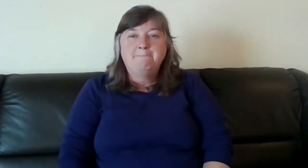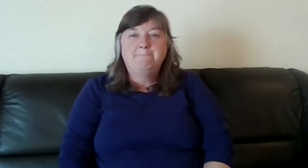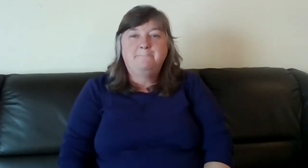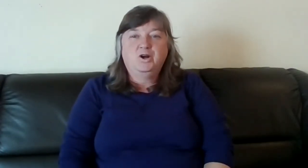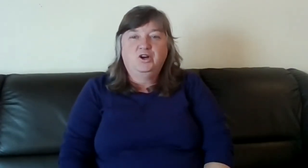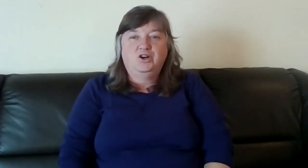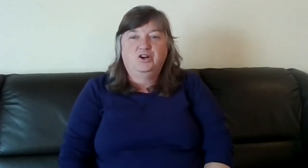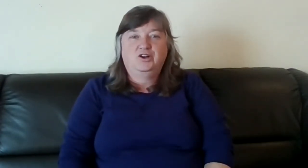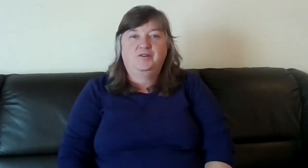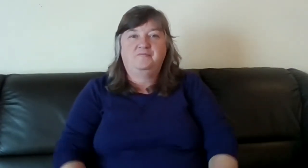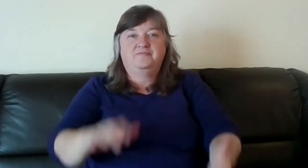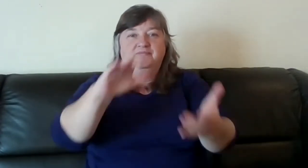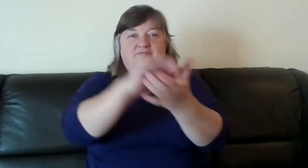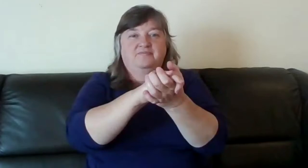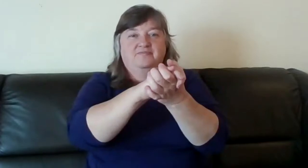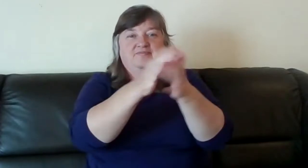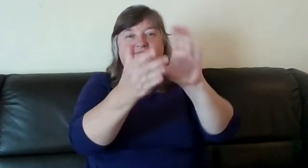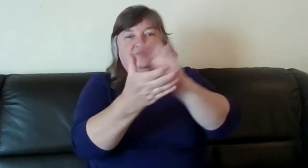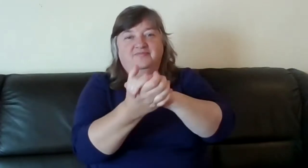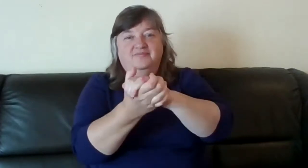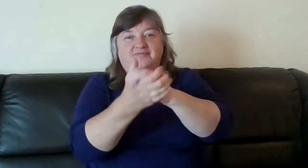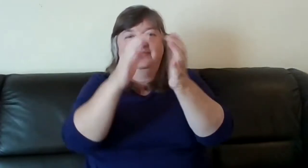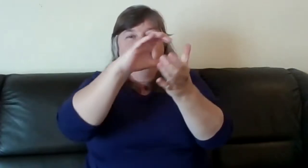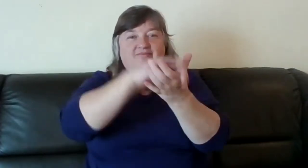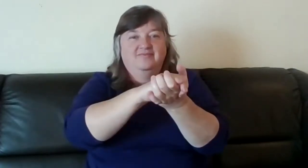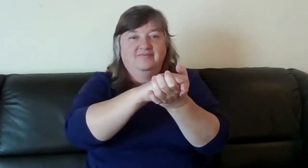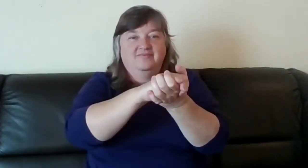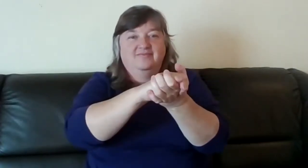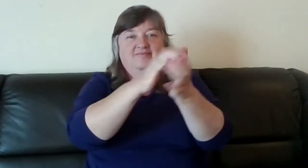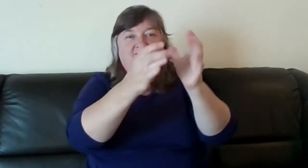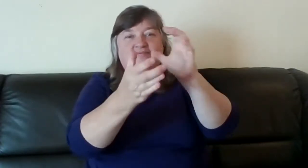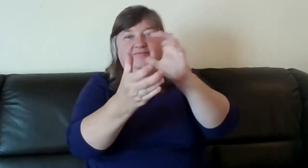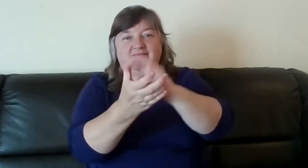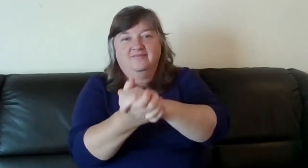Burger.